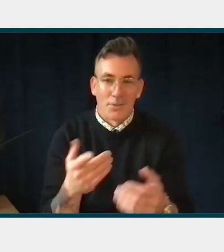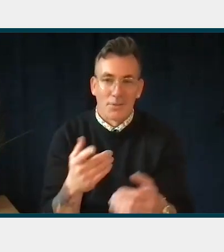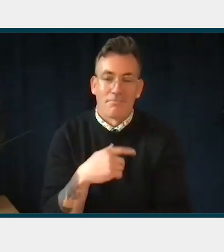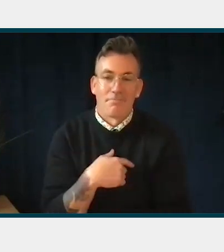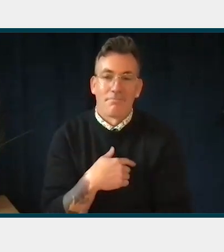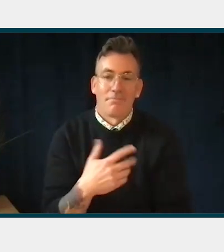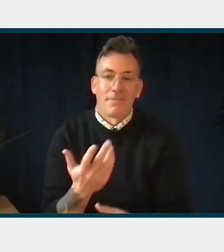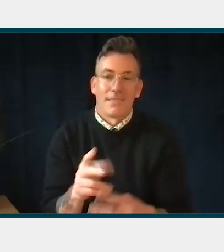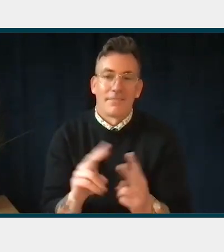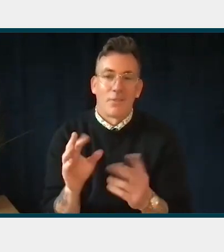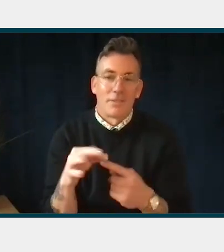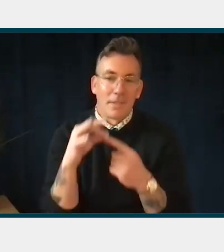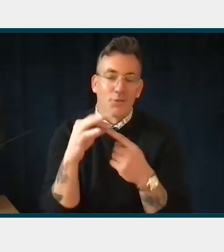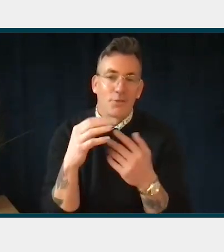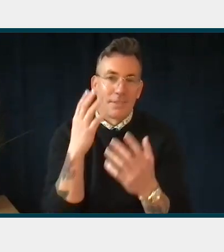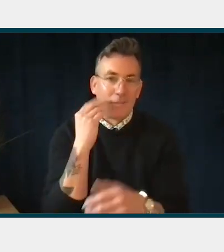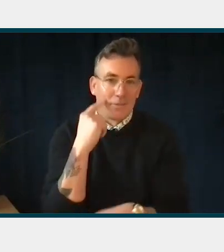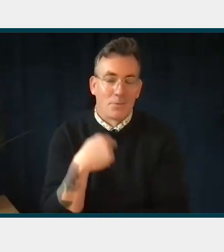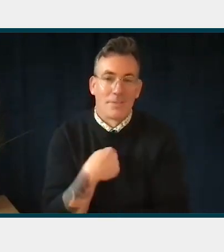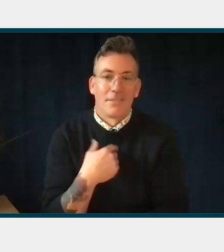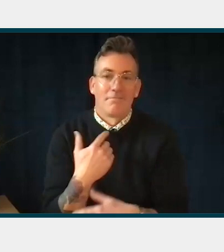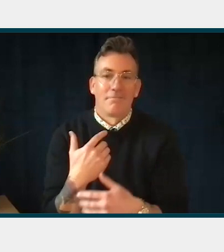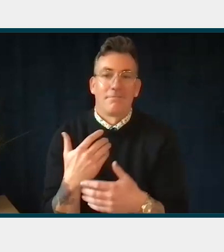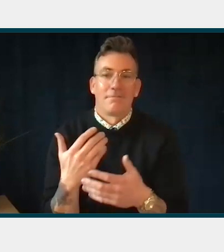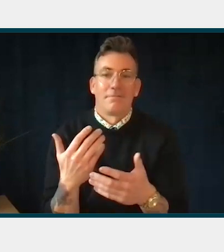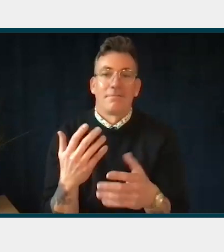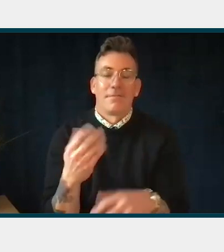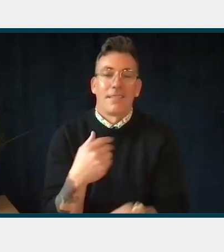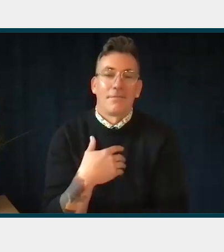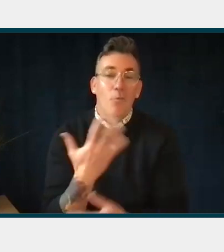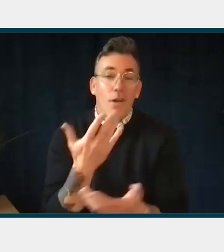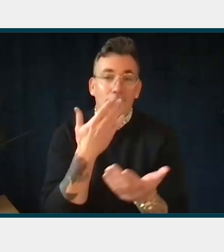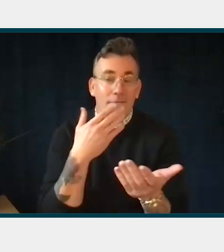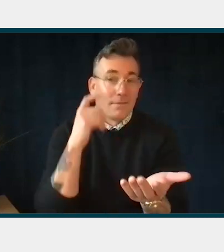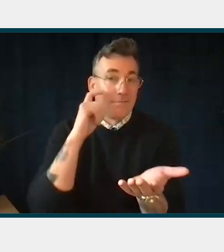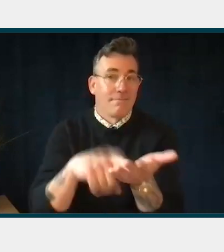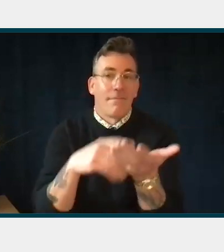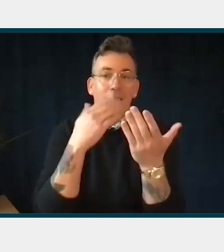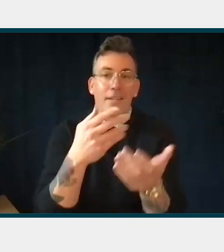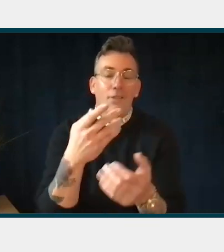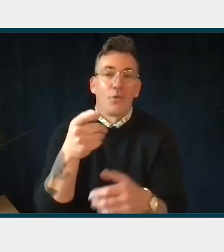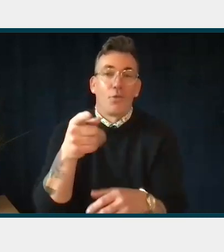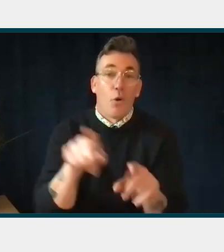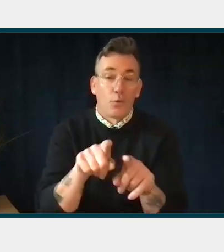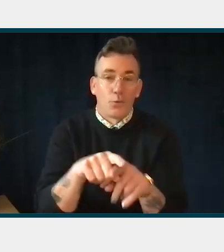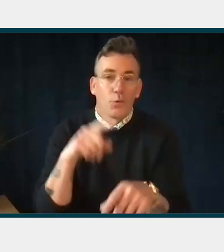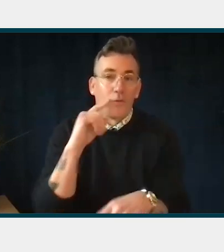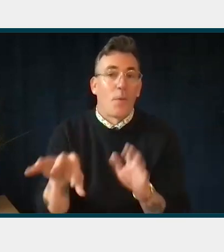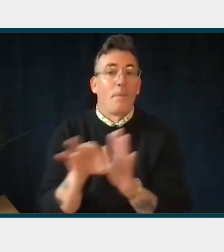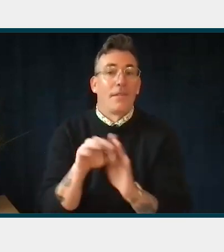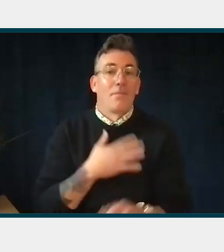Thank you for that very nice introduction. I'm really happy to be here. It's a very special experience for me. And I want